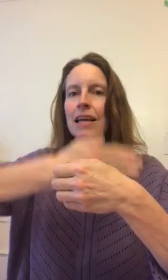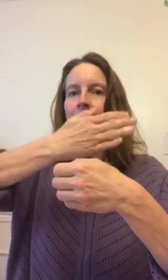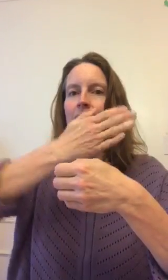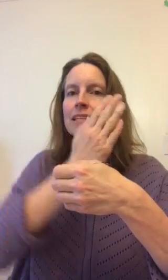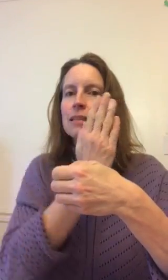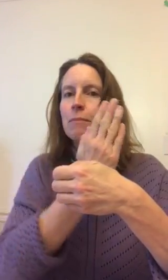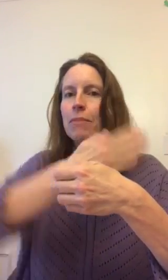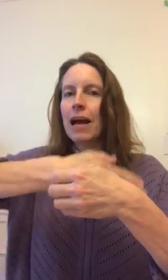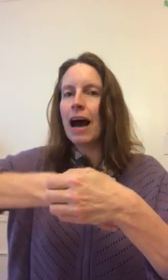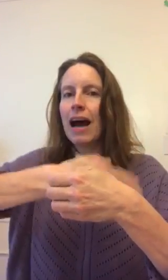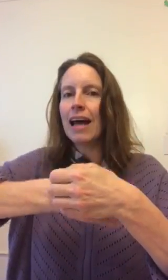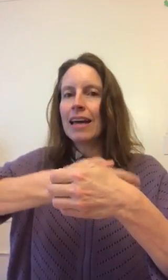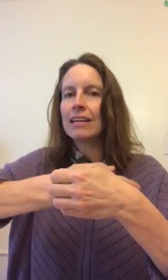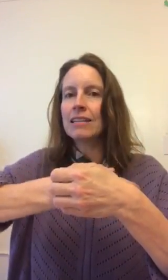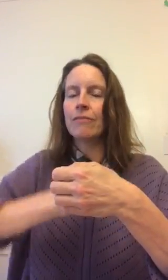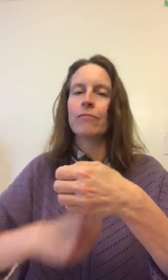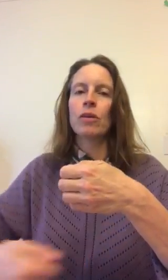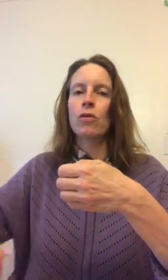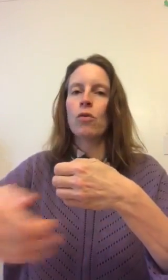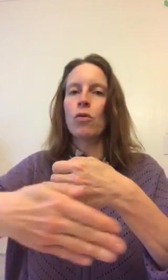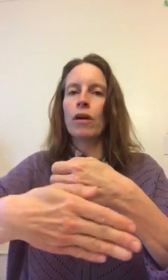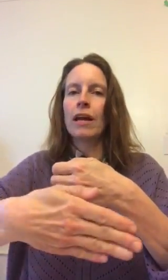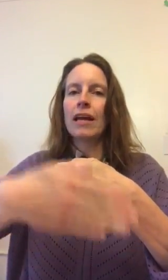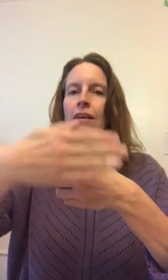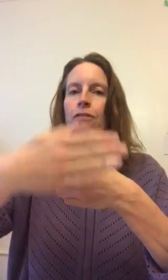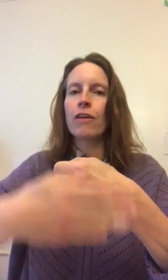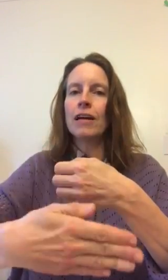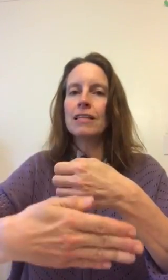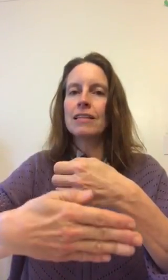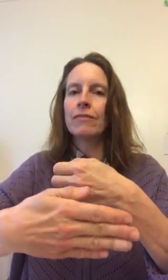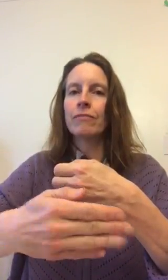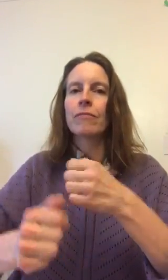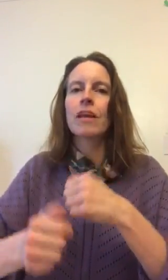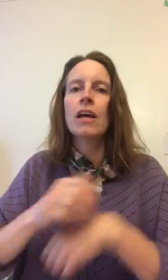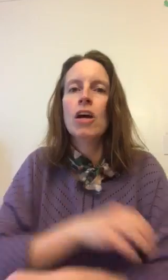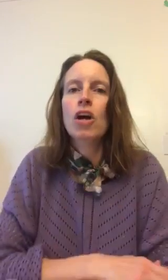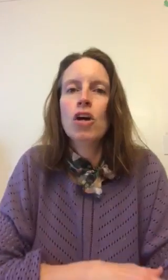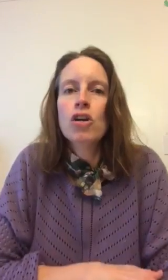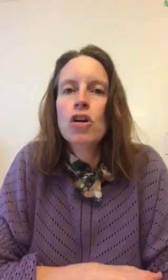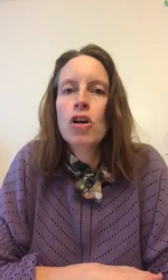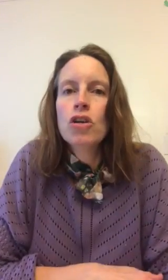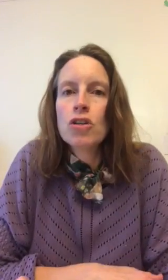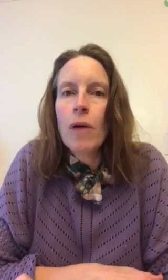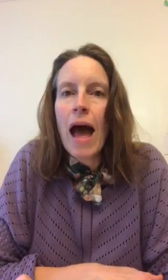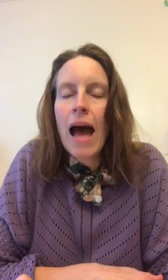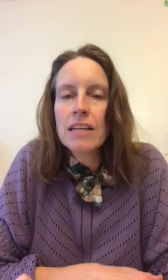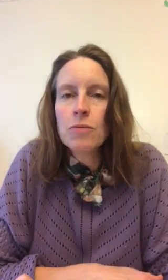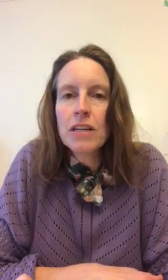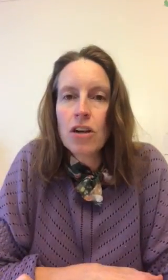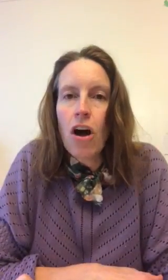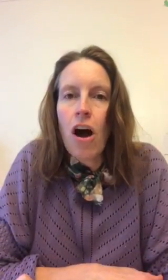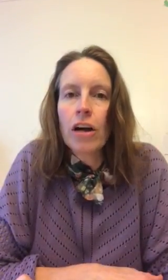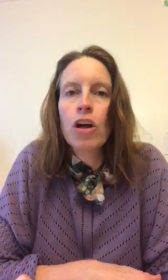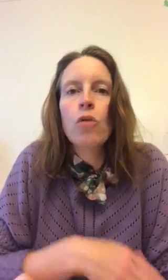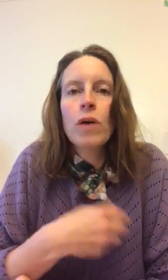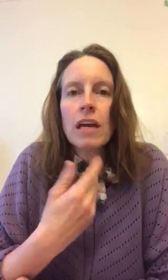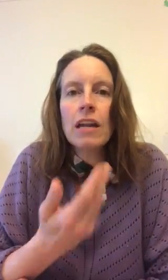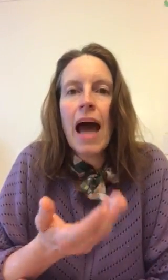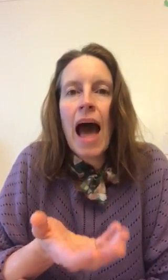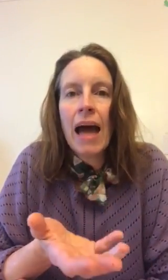It's behind or in front. So as we talk we can add